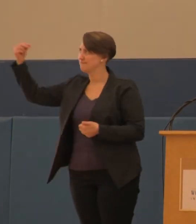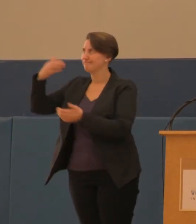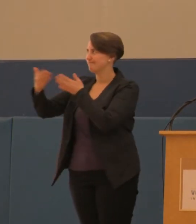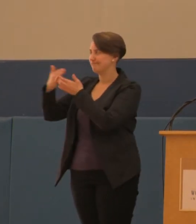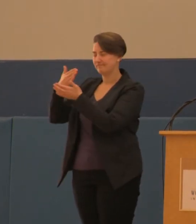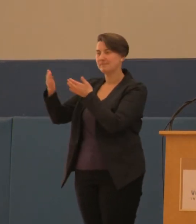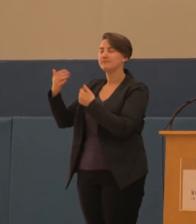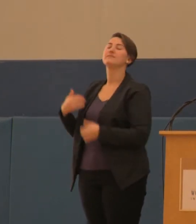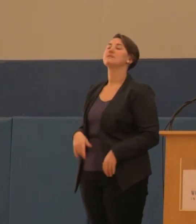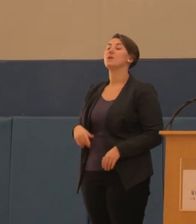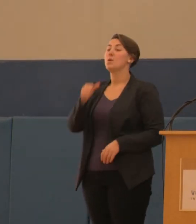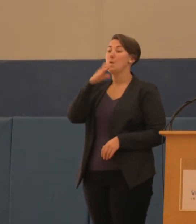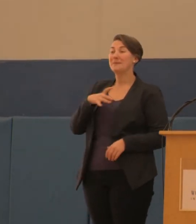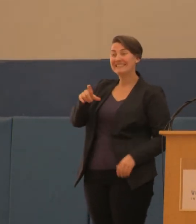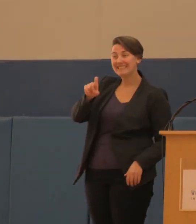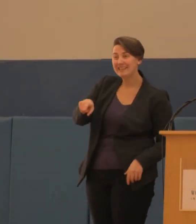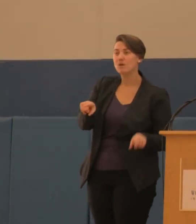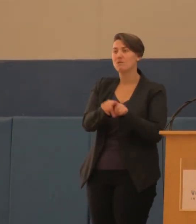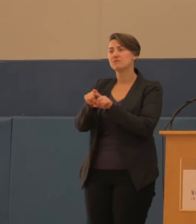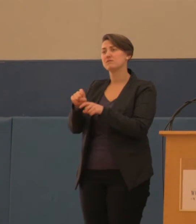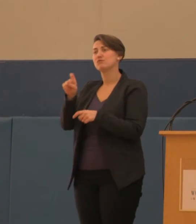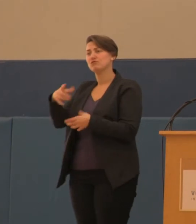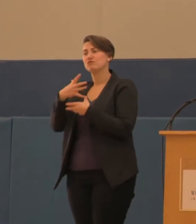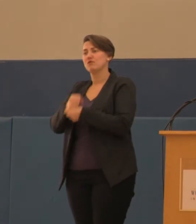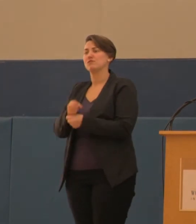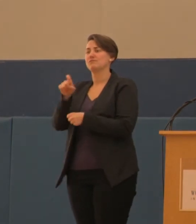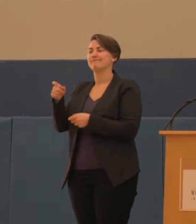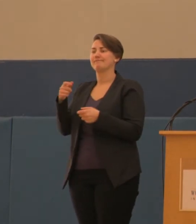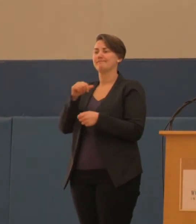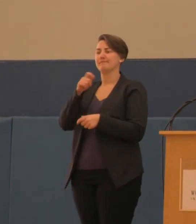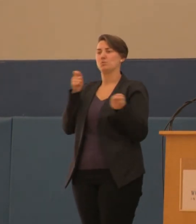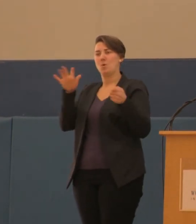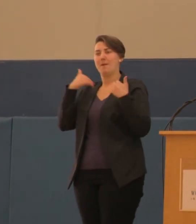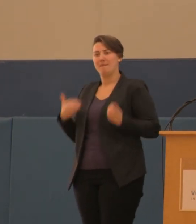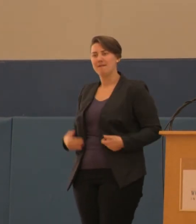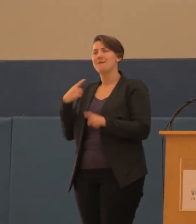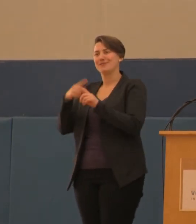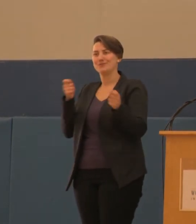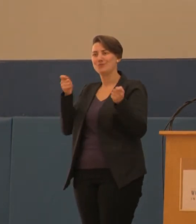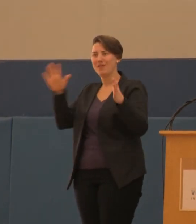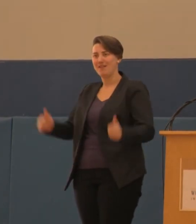Women need and should be trusted to have personal autonomy over their bodies and their lives.